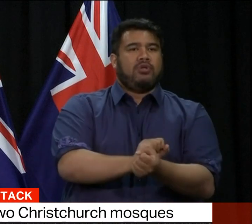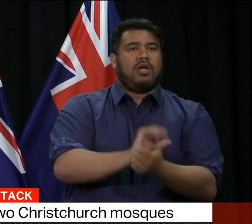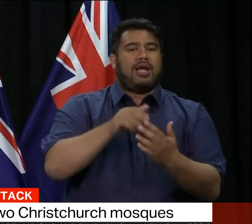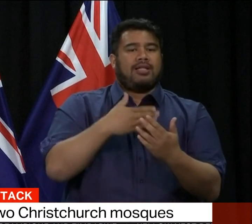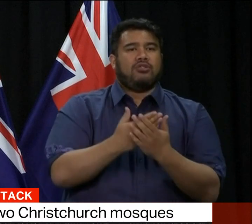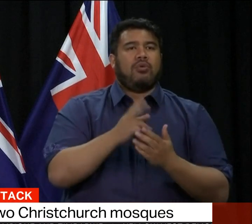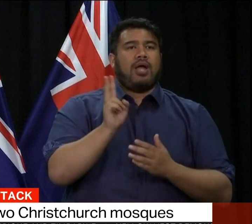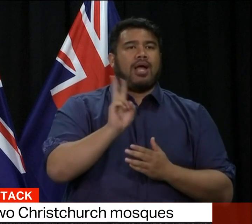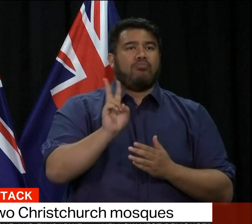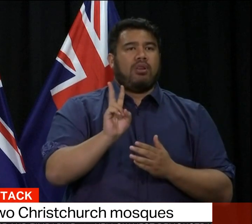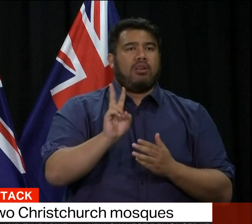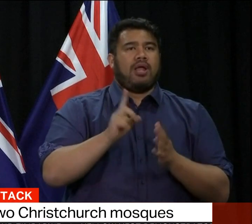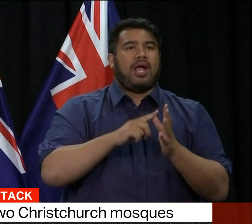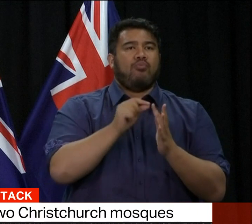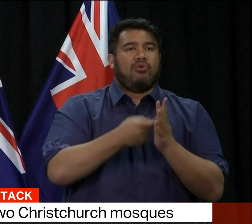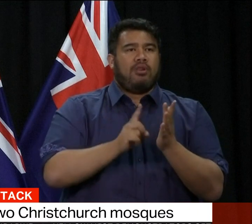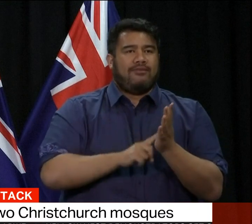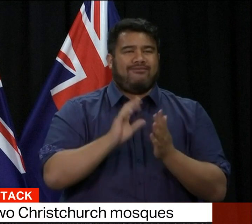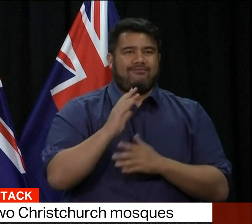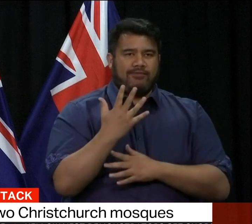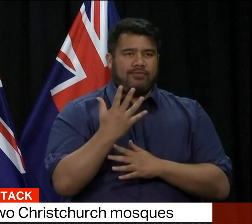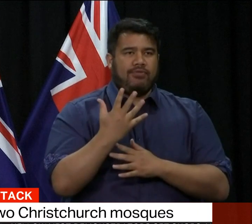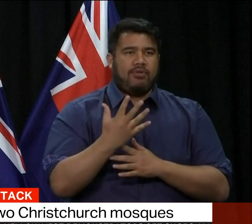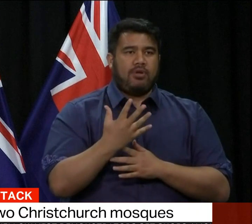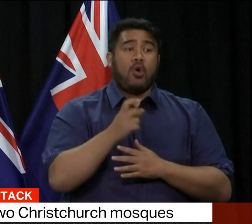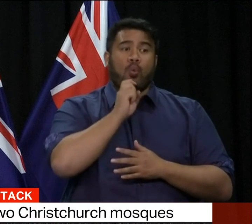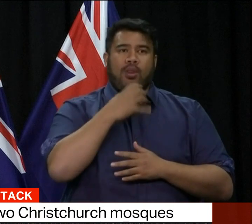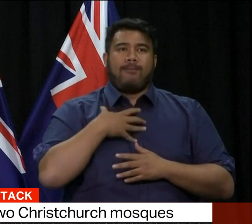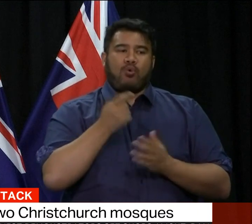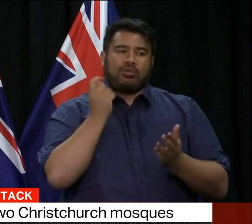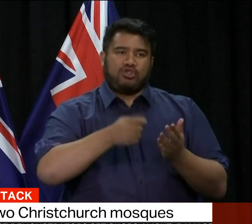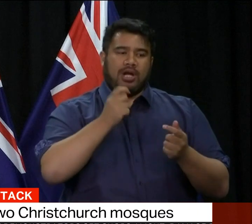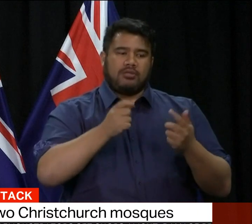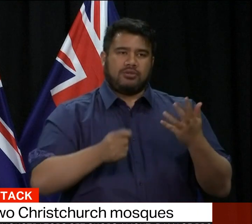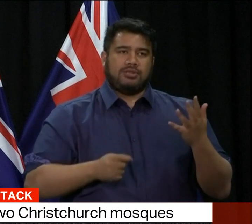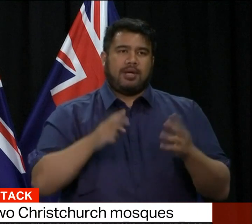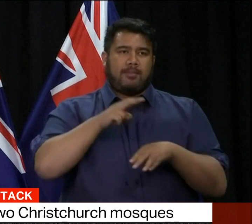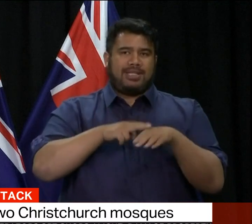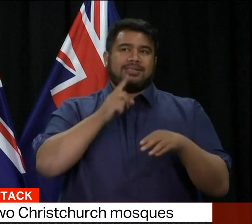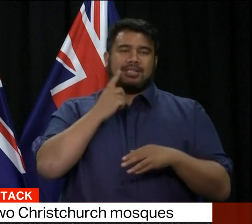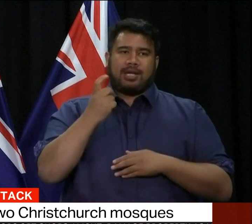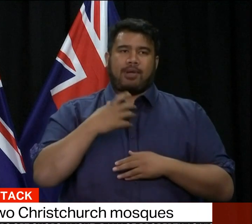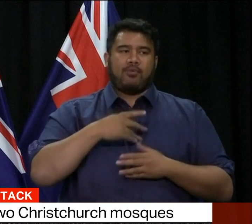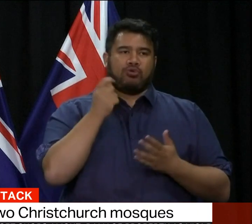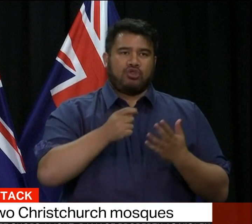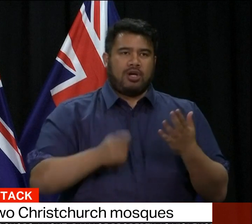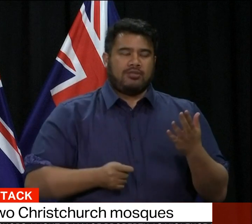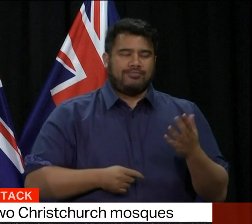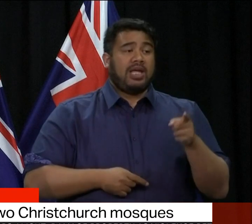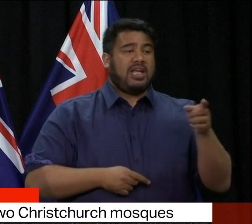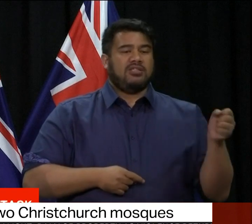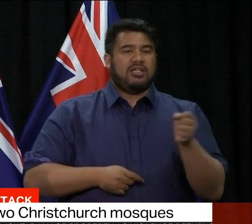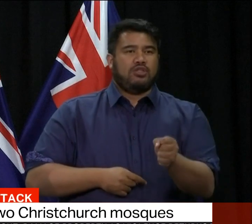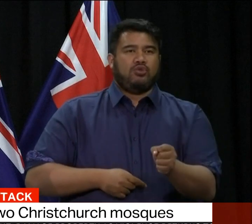say he will face further charges. He is being held in a specialist security facility. Police have